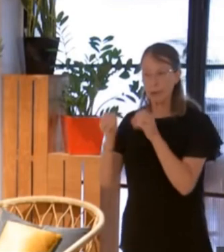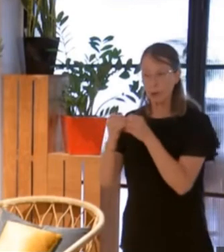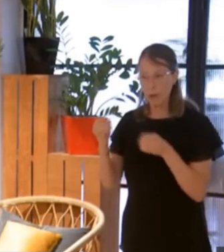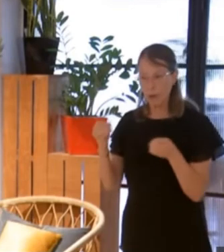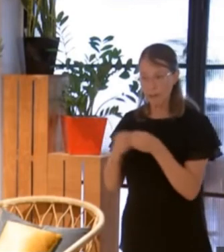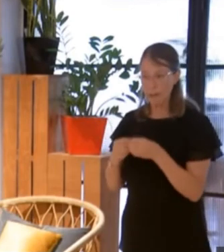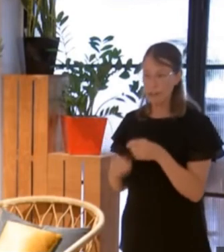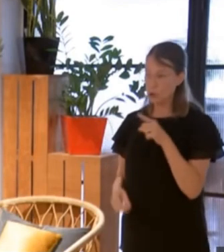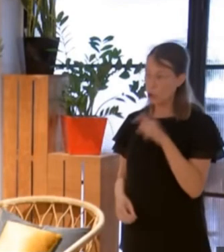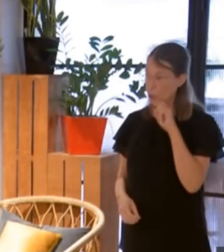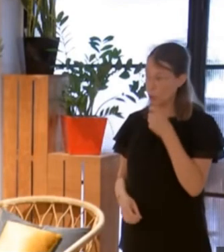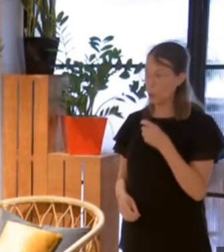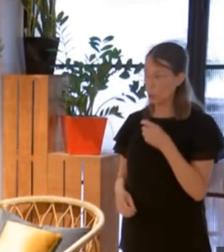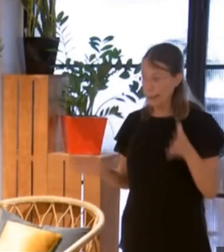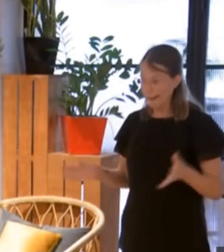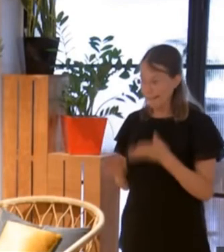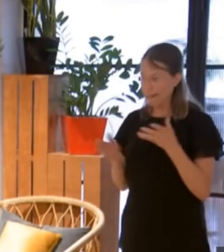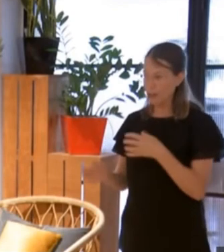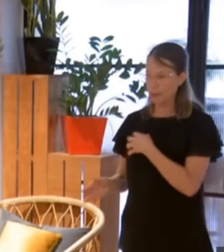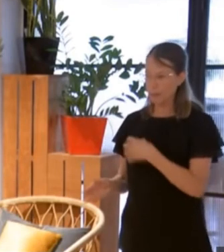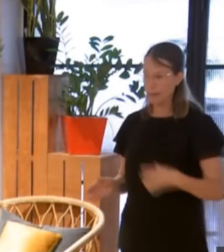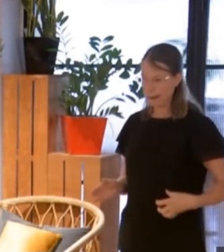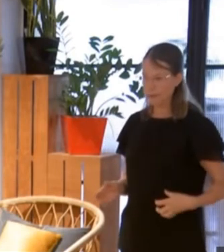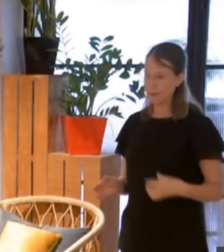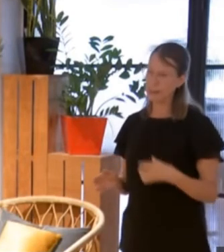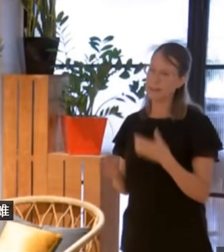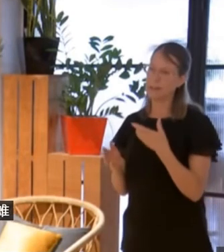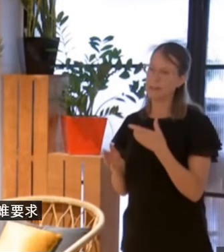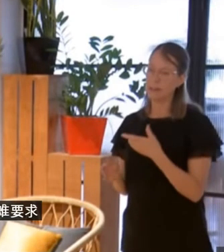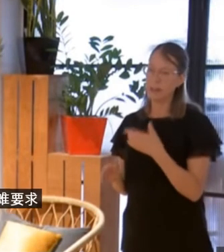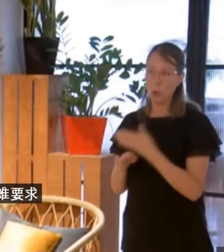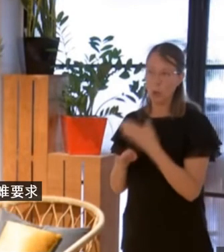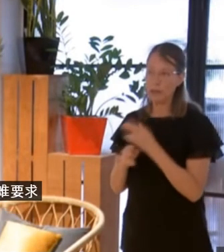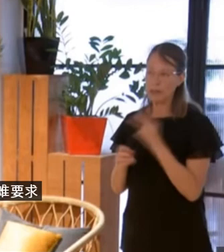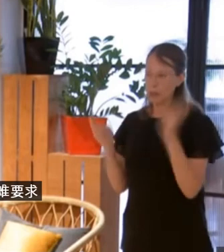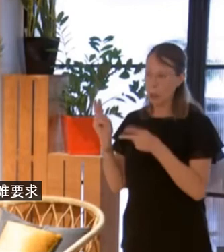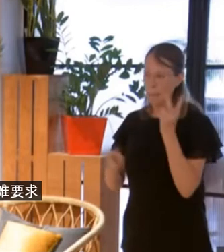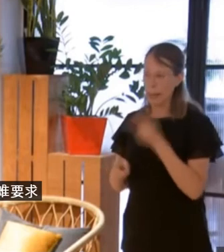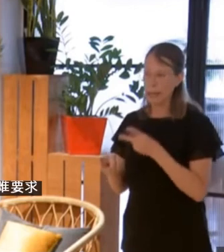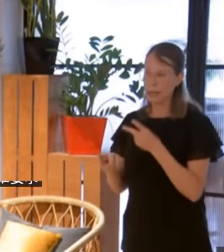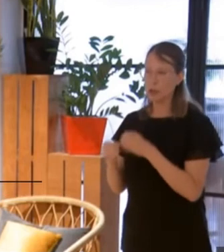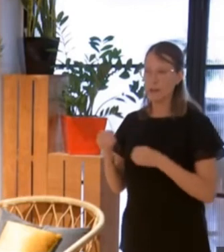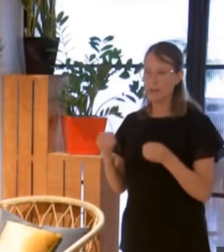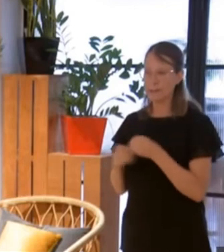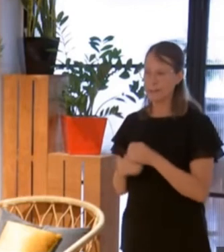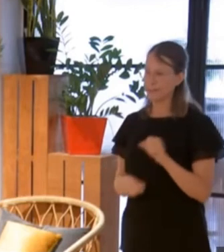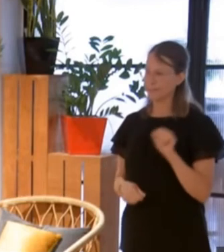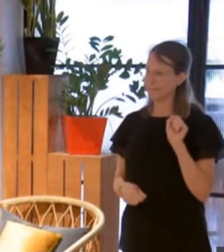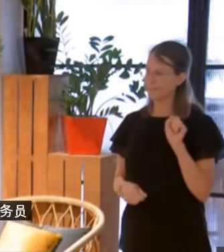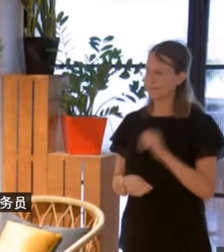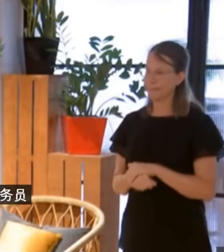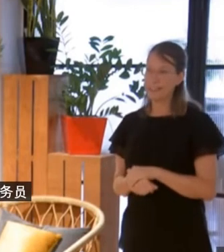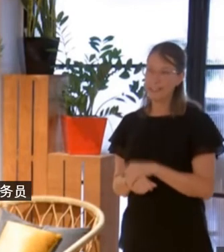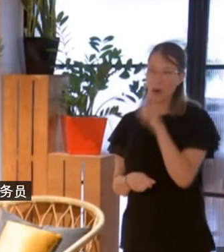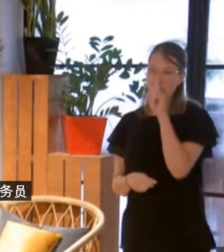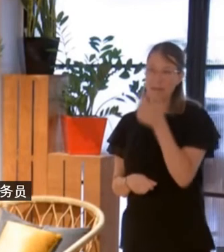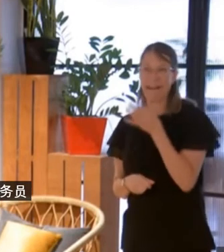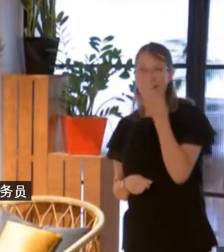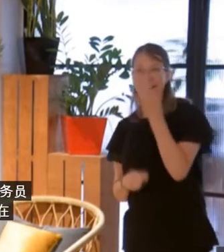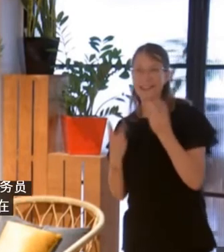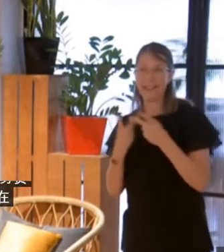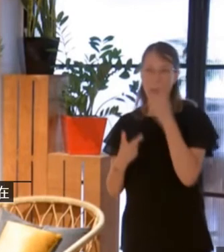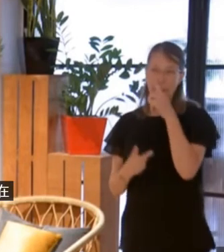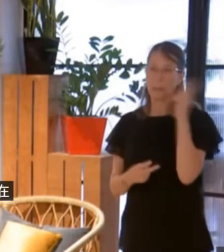public servants back into the office? We did that last time. We did that last time. You can hardly ask people to come back to the city if you're not asking your public servants to come back to the